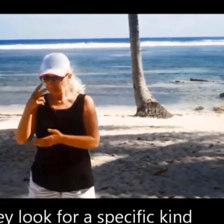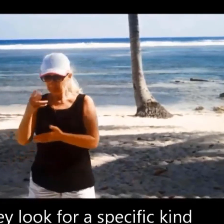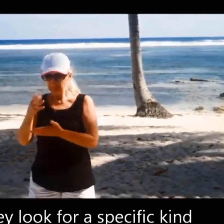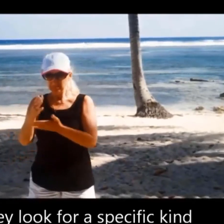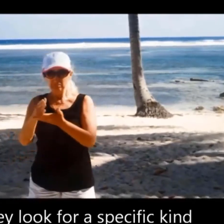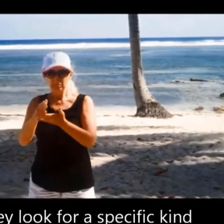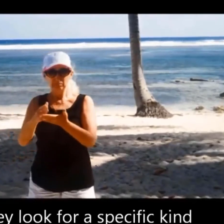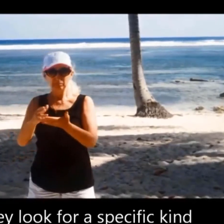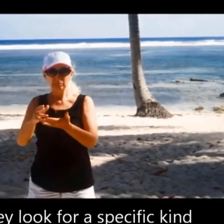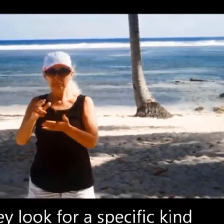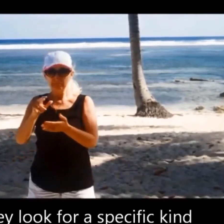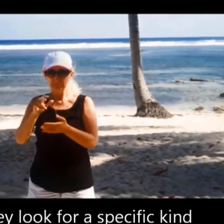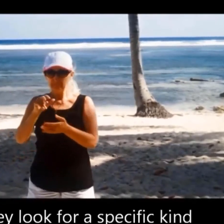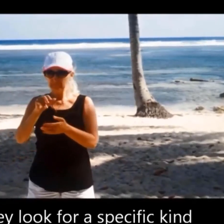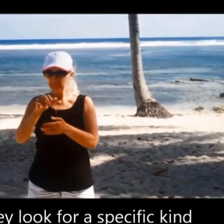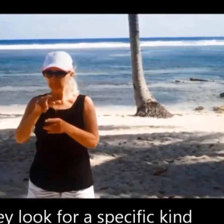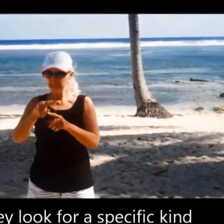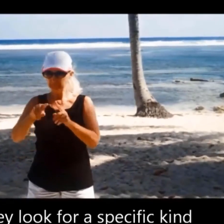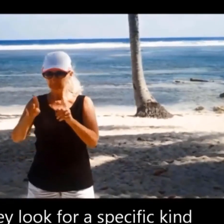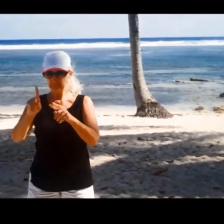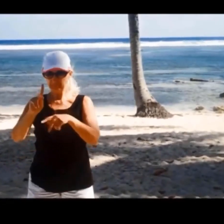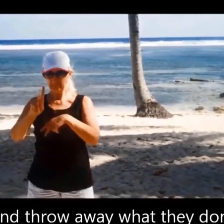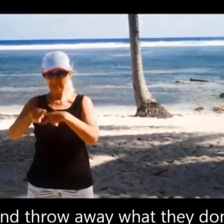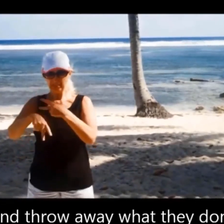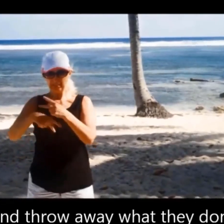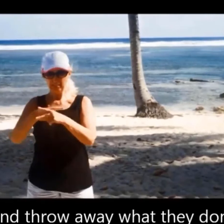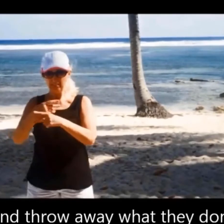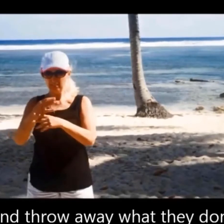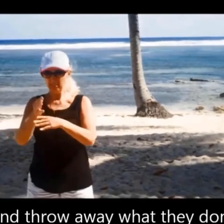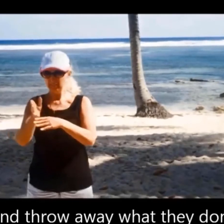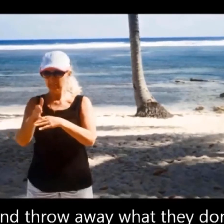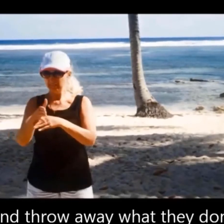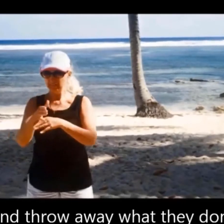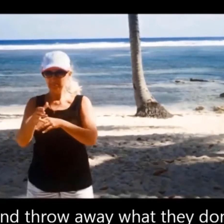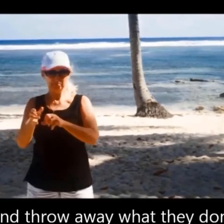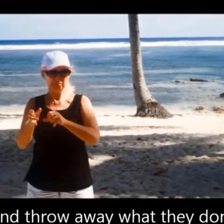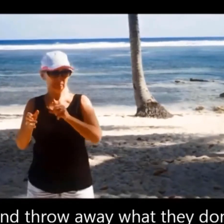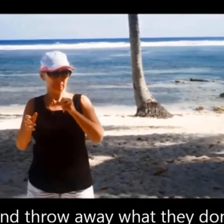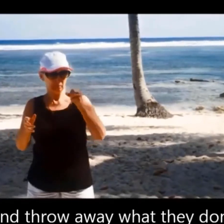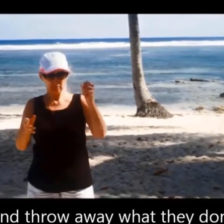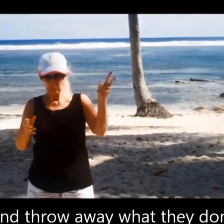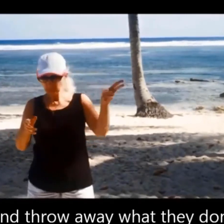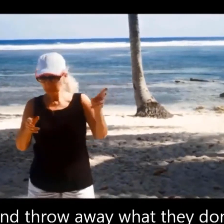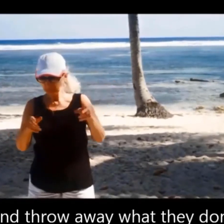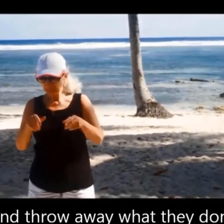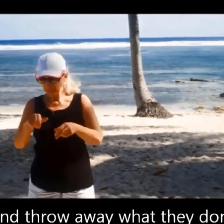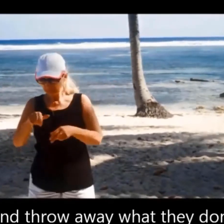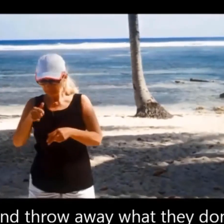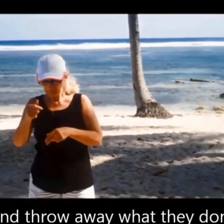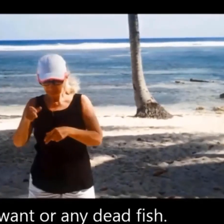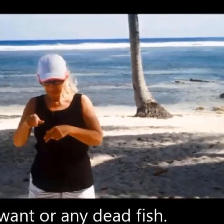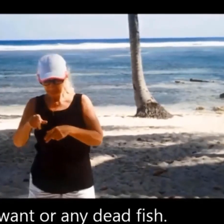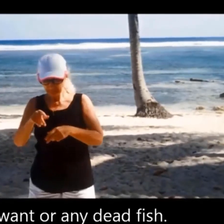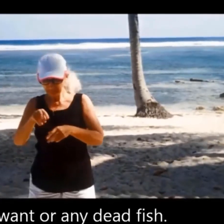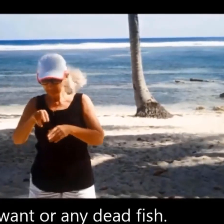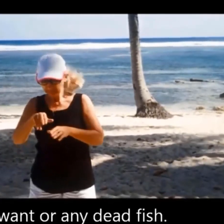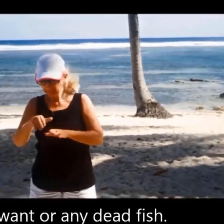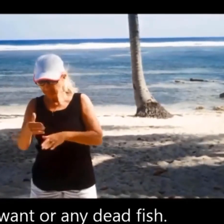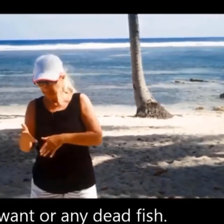They're looking for a specific kind of fish and throw away what they don't want, or